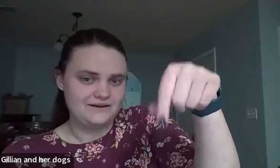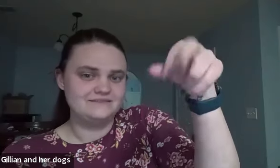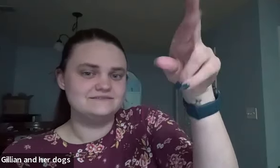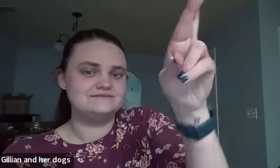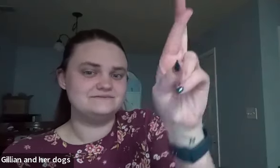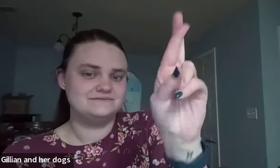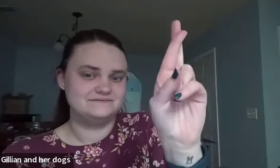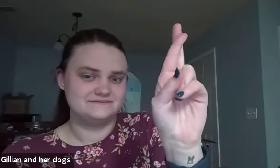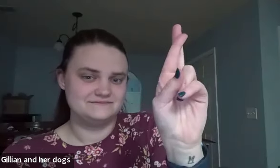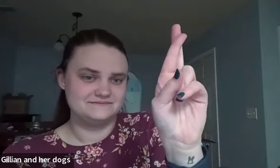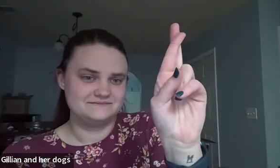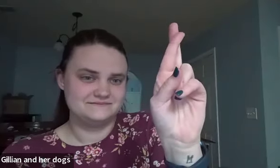R.